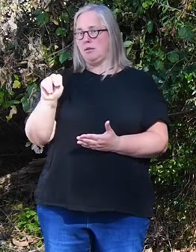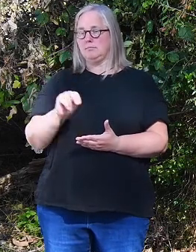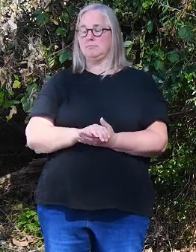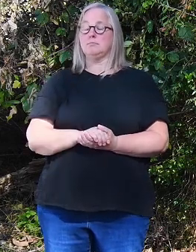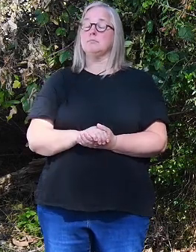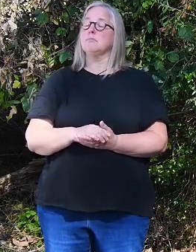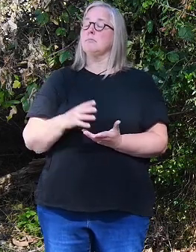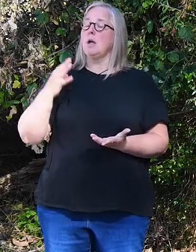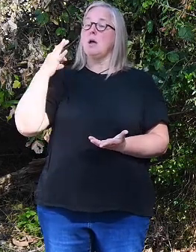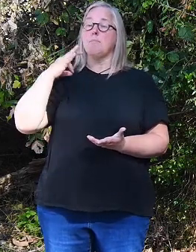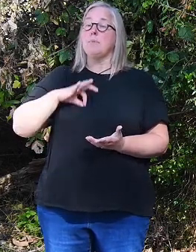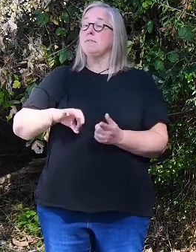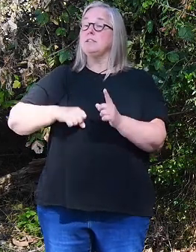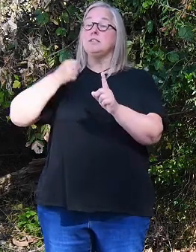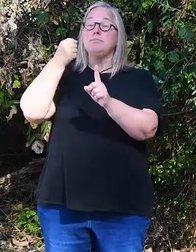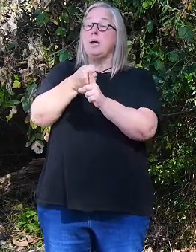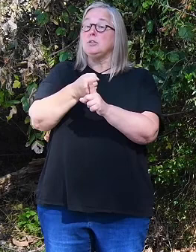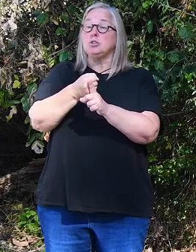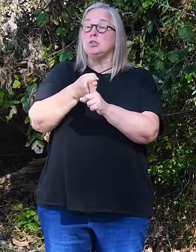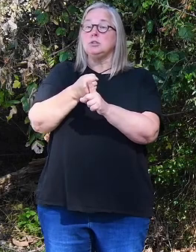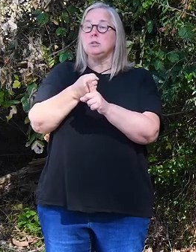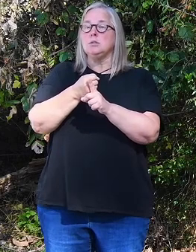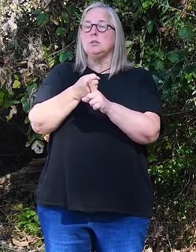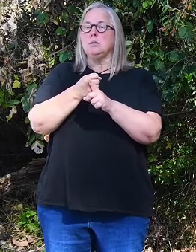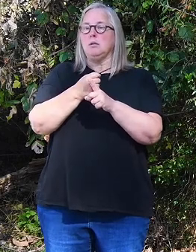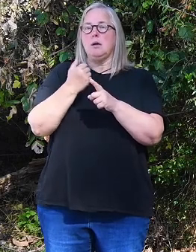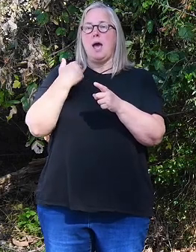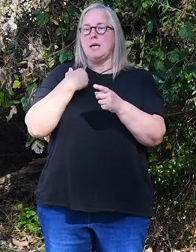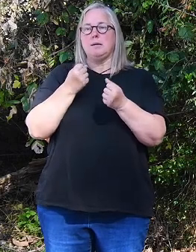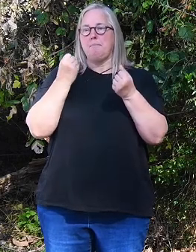The beneficial impact is multifaceted.